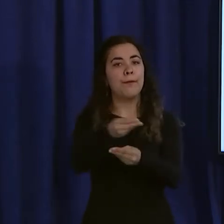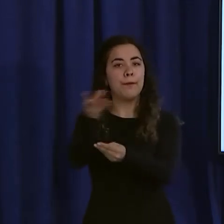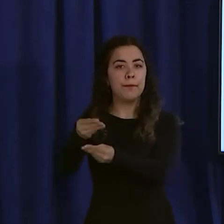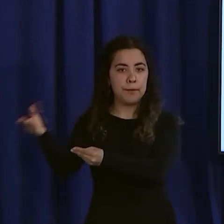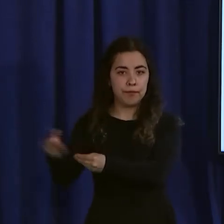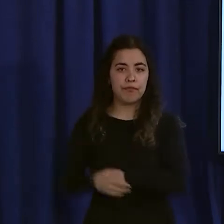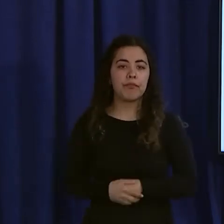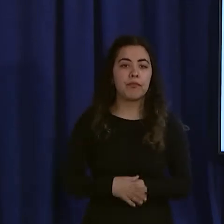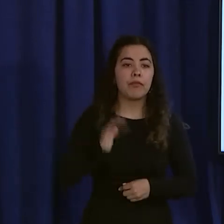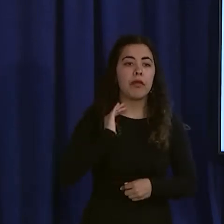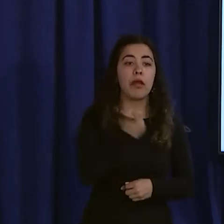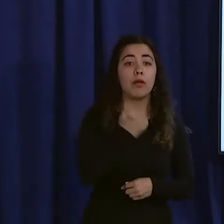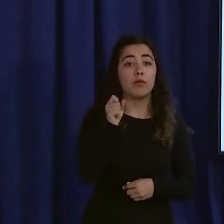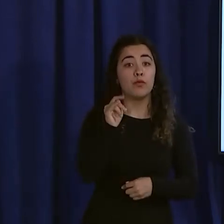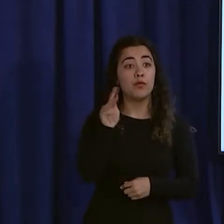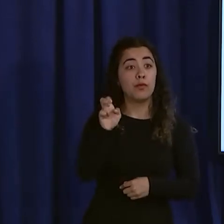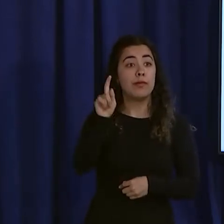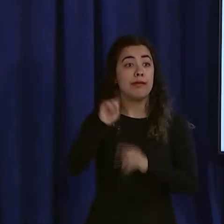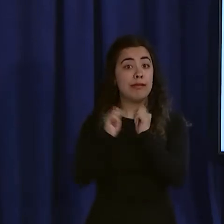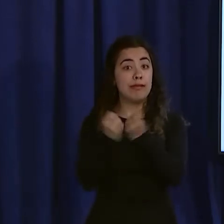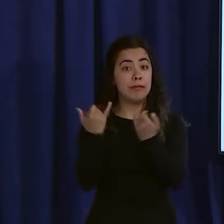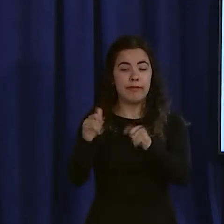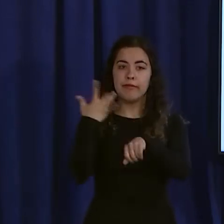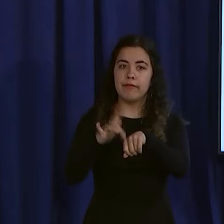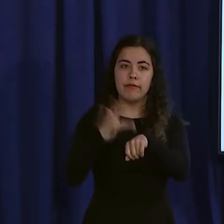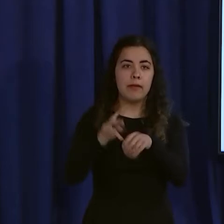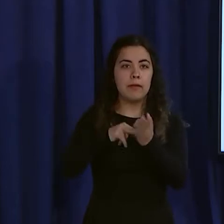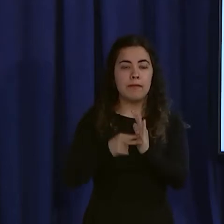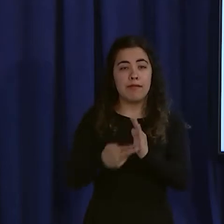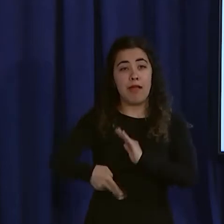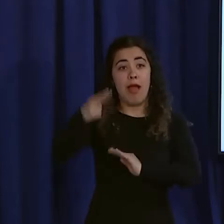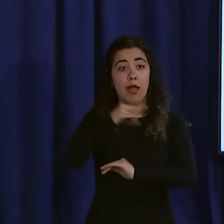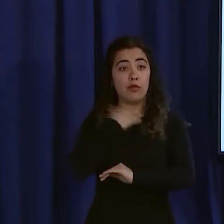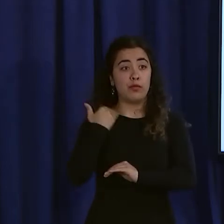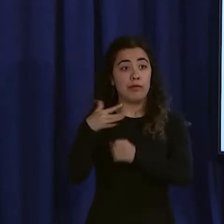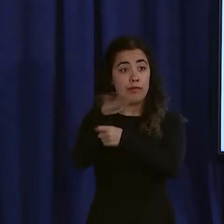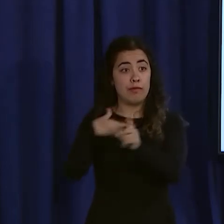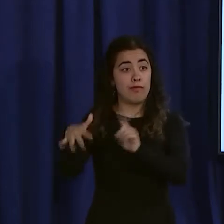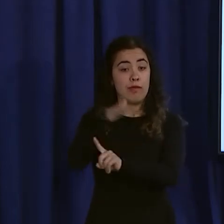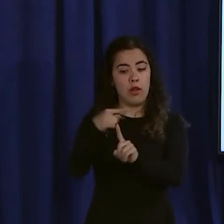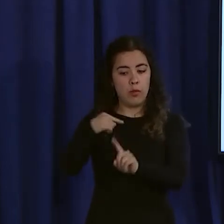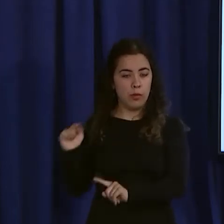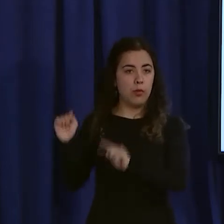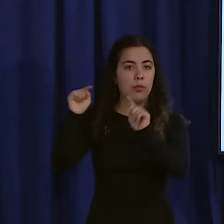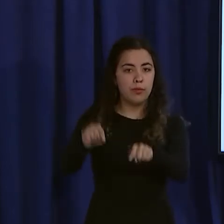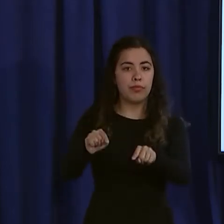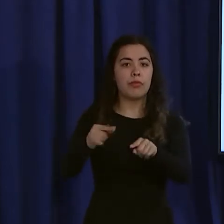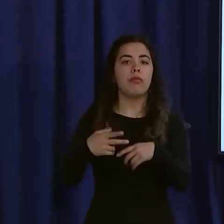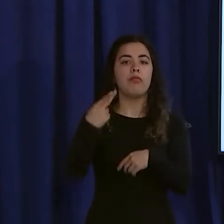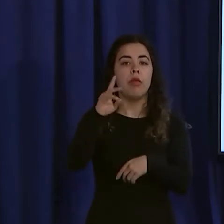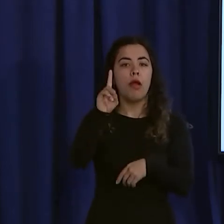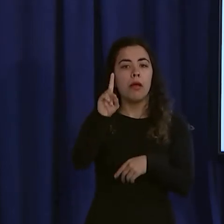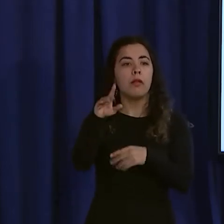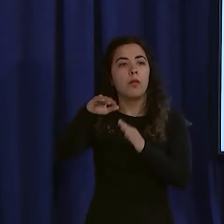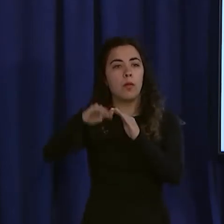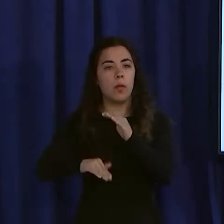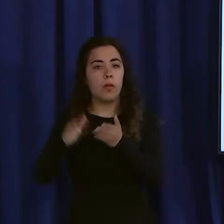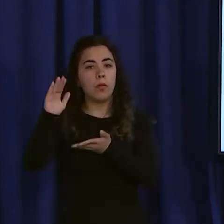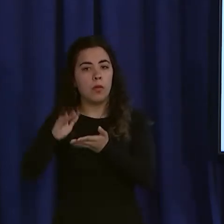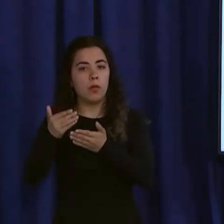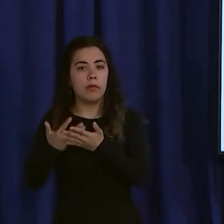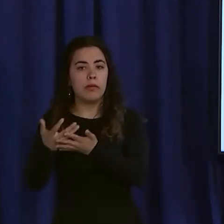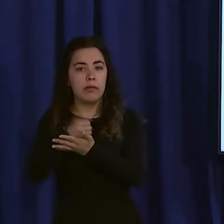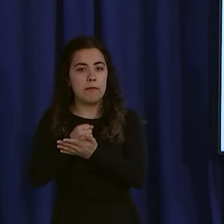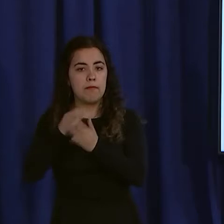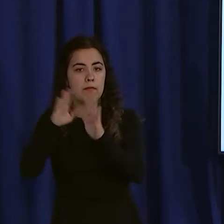we go to higher risk settings. We've got 13 events this week. We're at our HUD low-income housing, HUD senior housing. We're at the community integrated